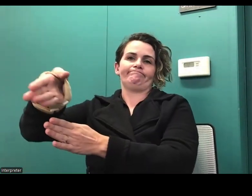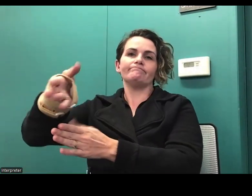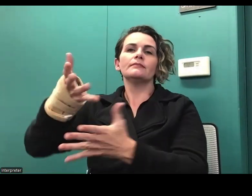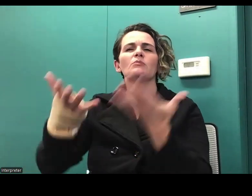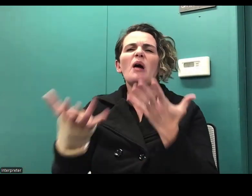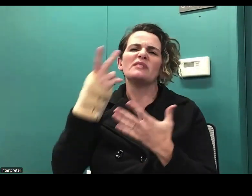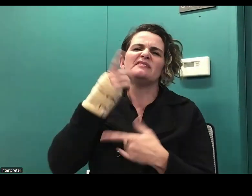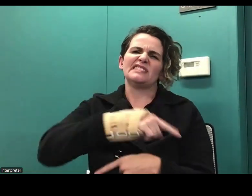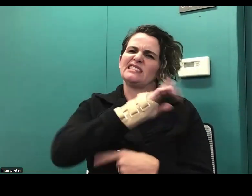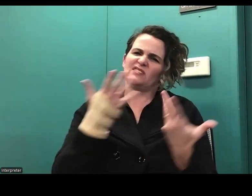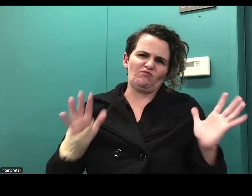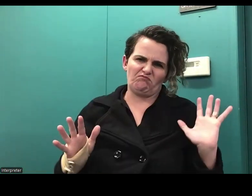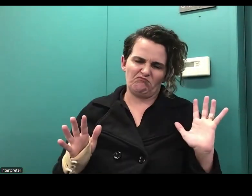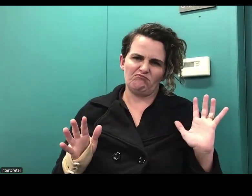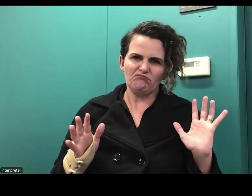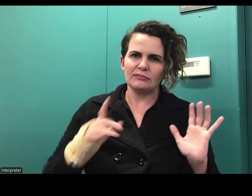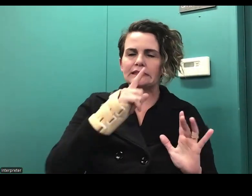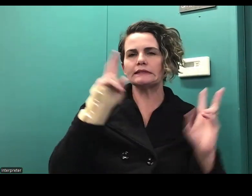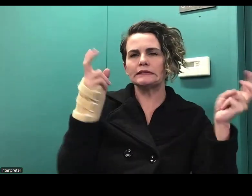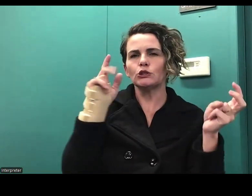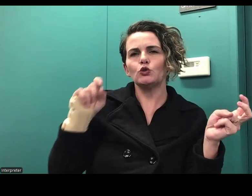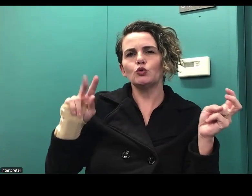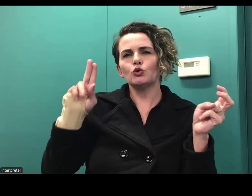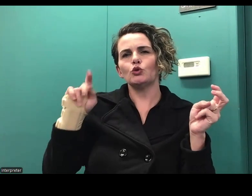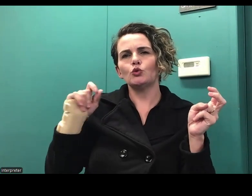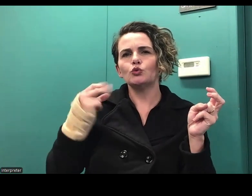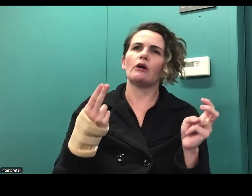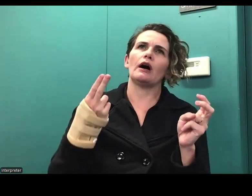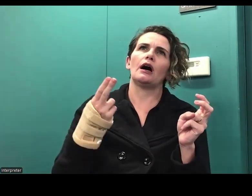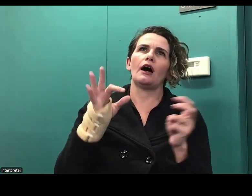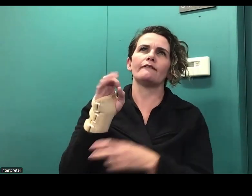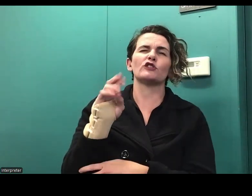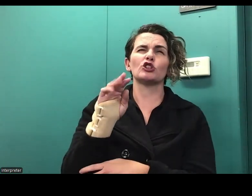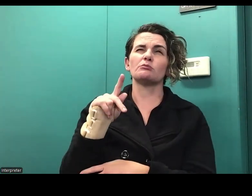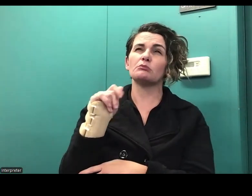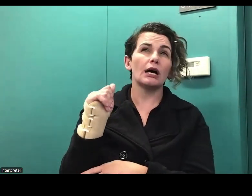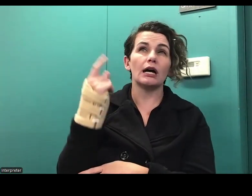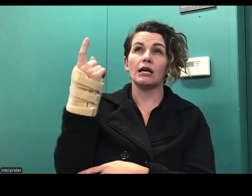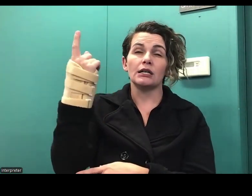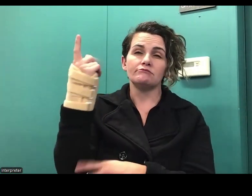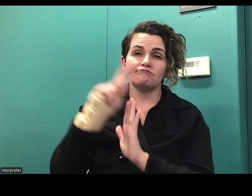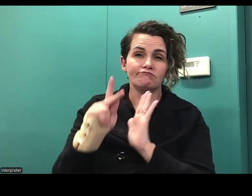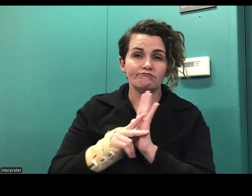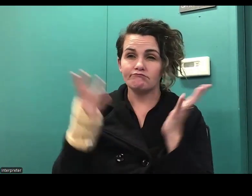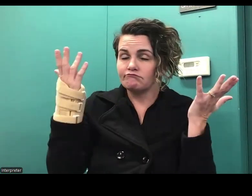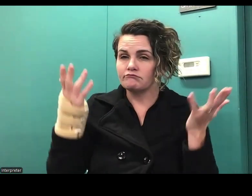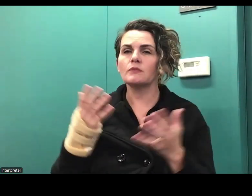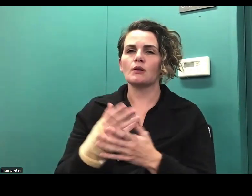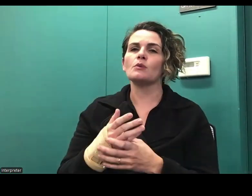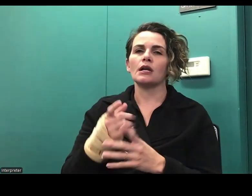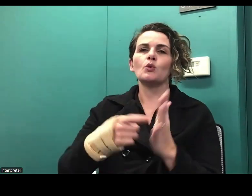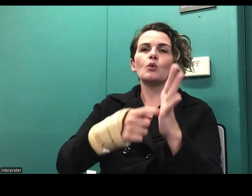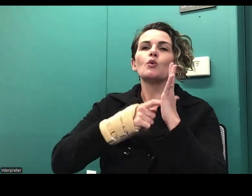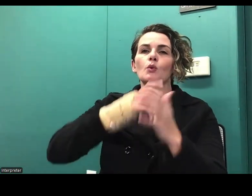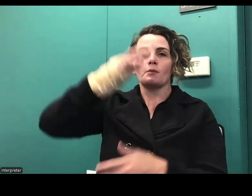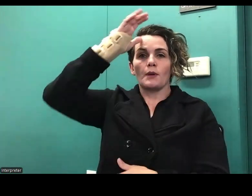already, probably. It's kind of what they consider the Utah FERPA, not what it's called, but it's getting parent